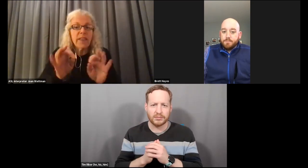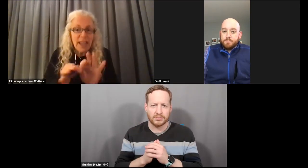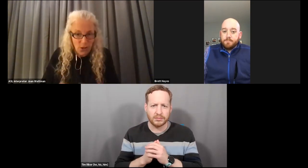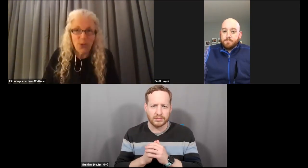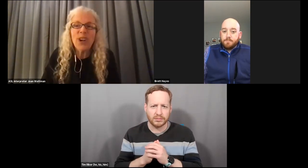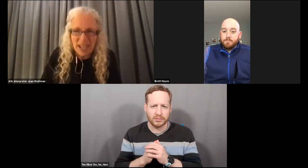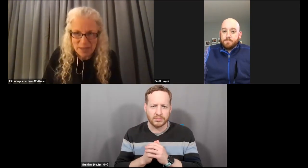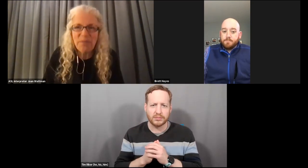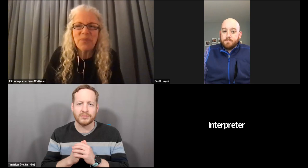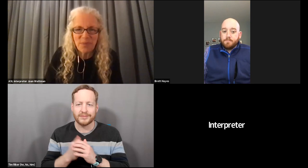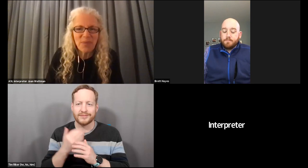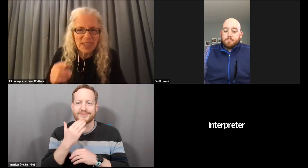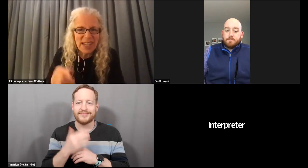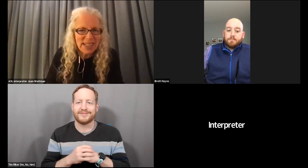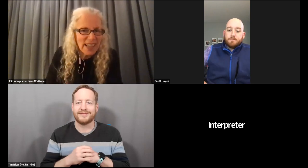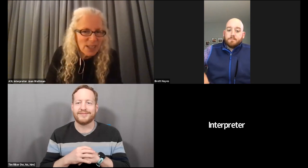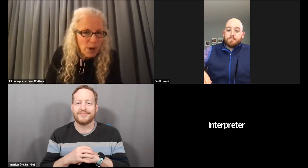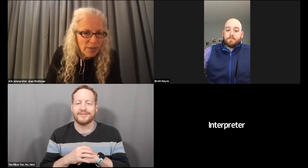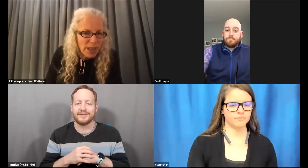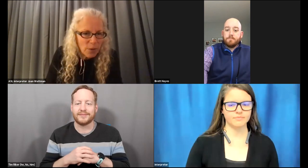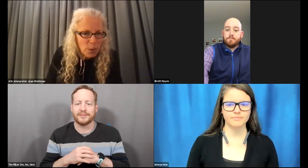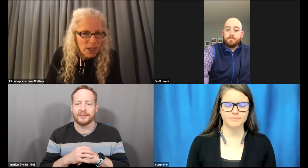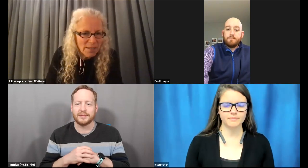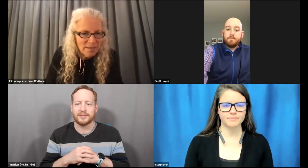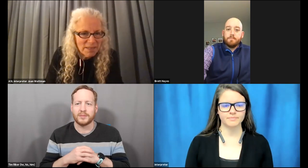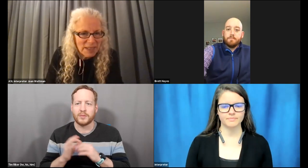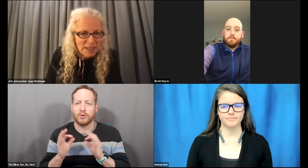Thank you. Yes, thanks, Brett, for that report.